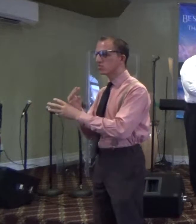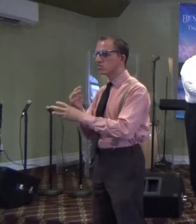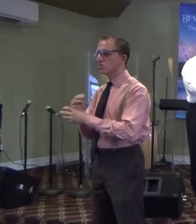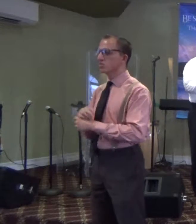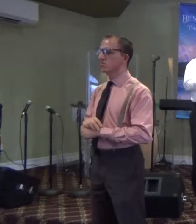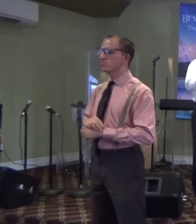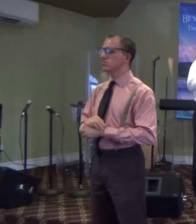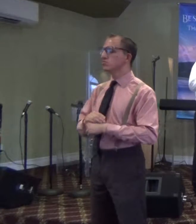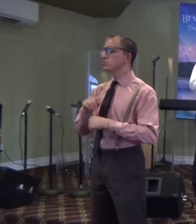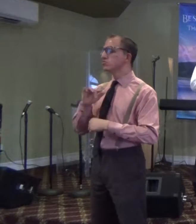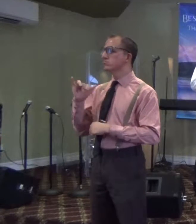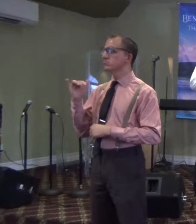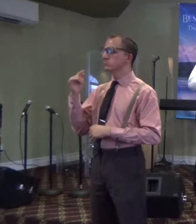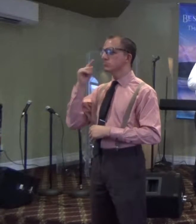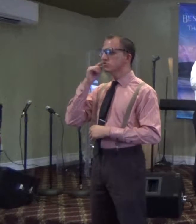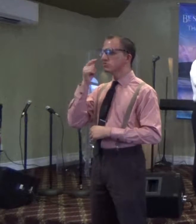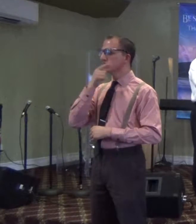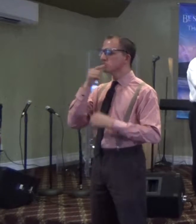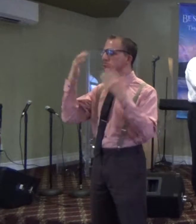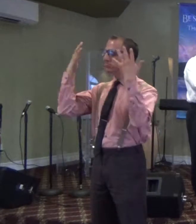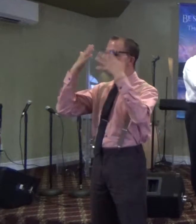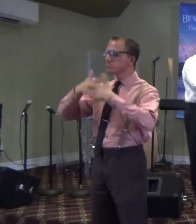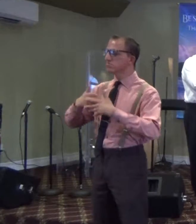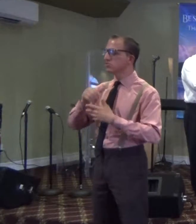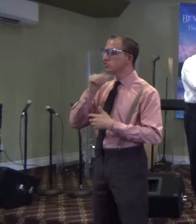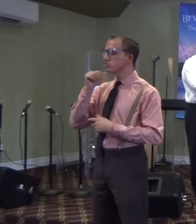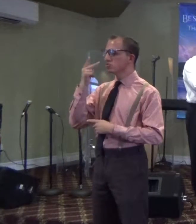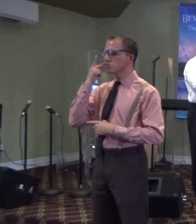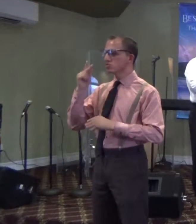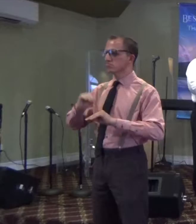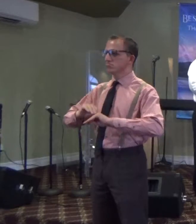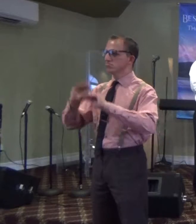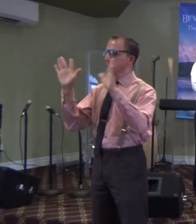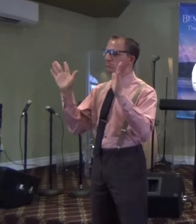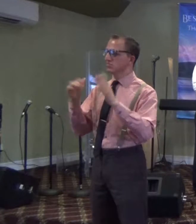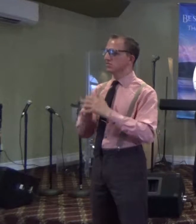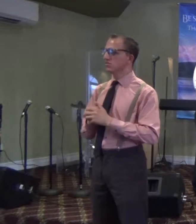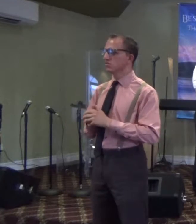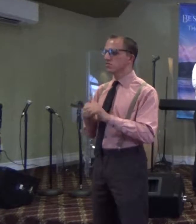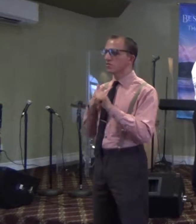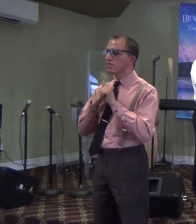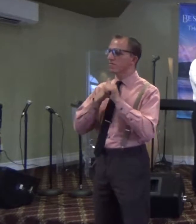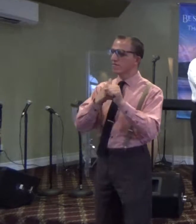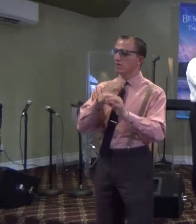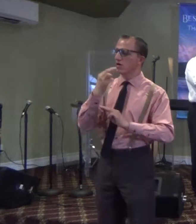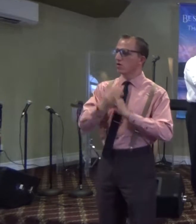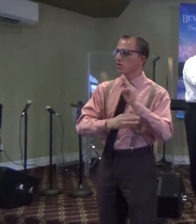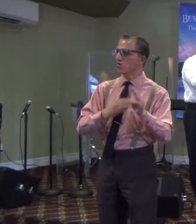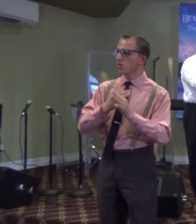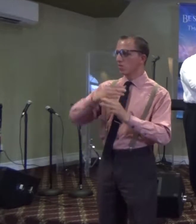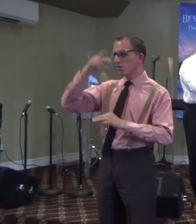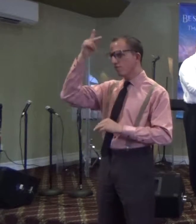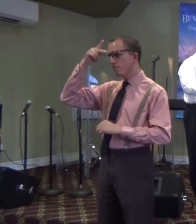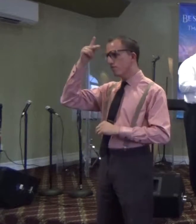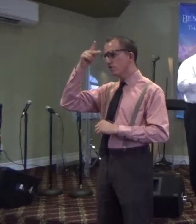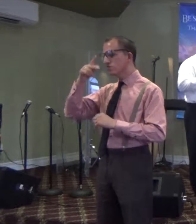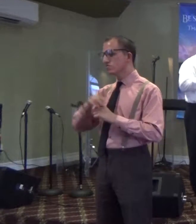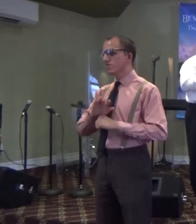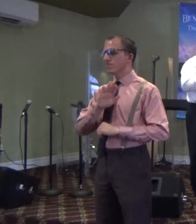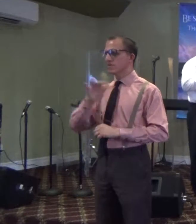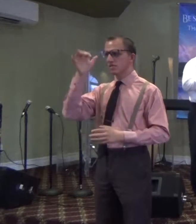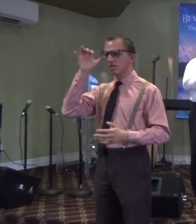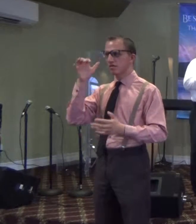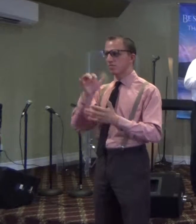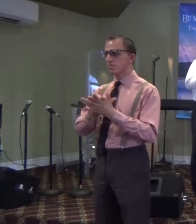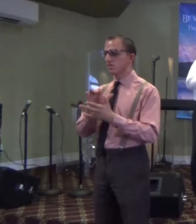trespasses, anduvisteis en otro tiempo, you were in another time, oiga, siguiendo Listen. la corriente de este mundo, following the current of this